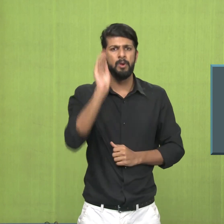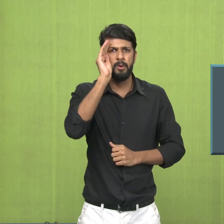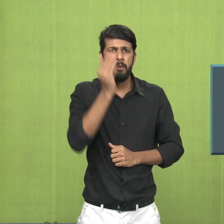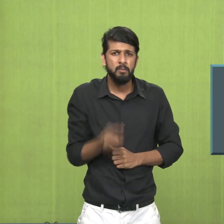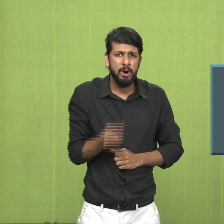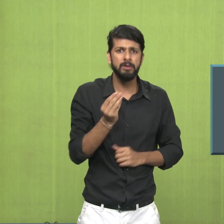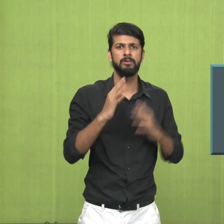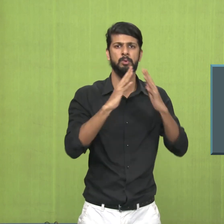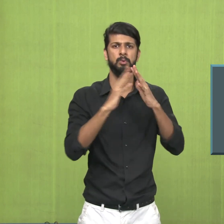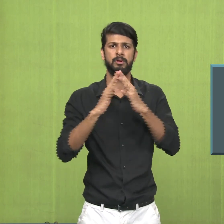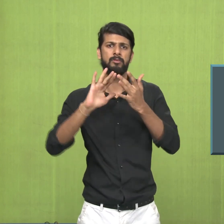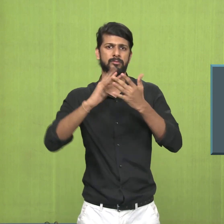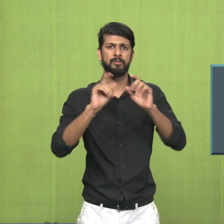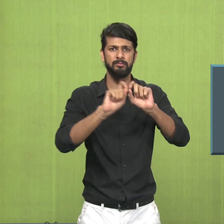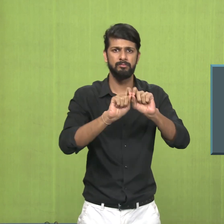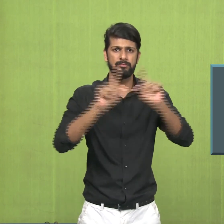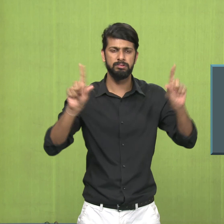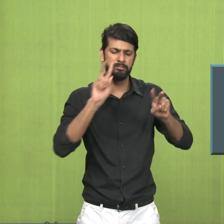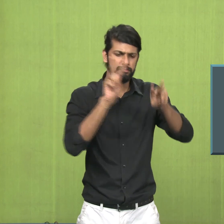For more information, you may visit our